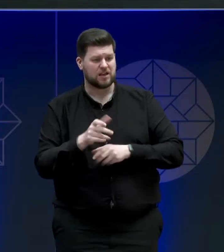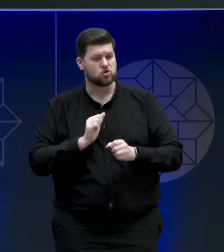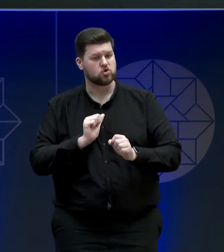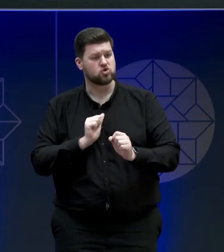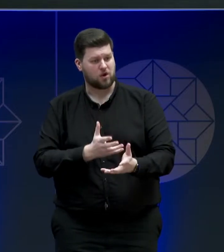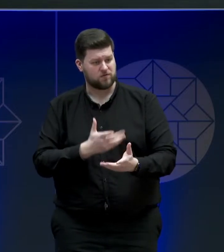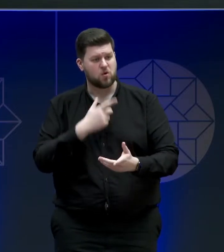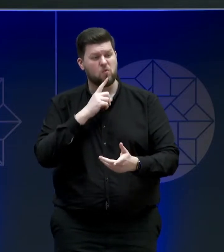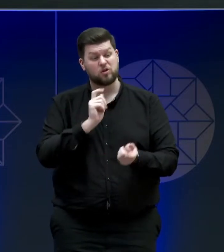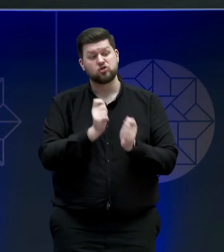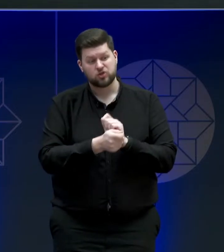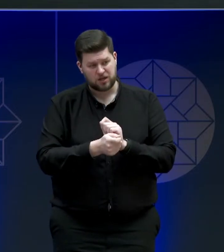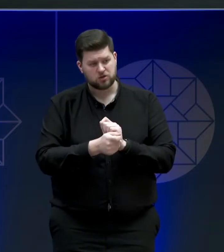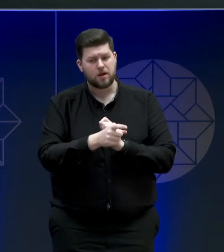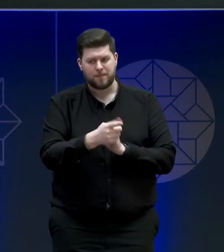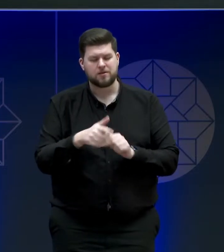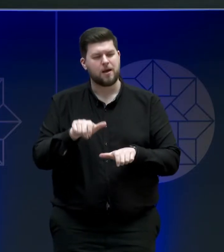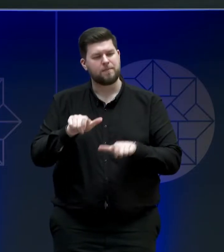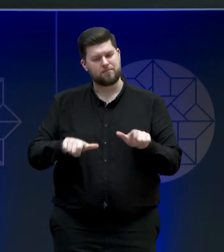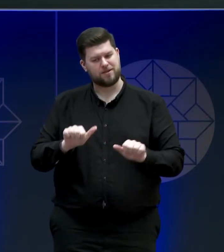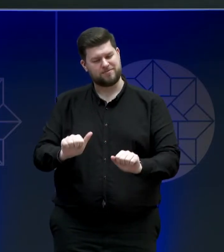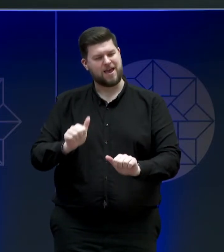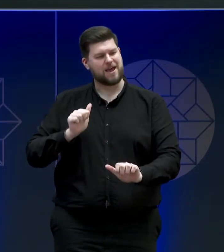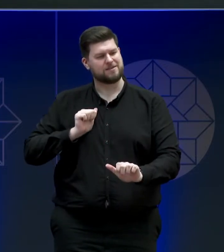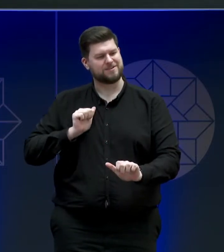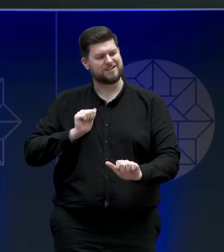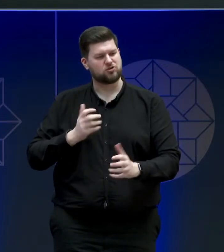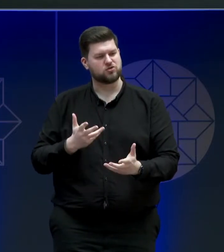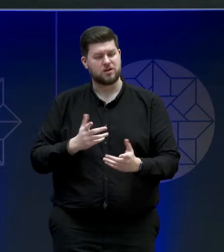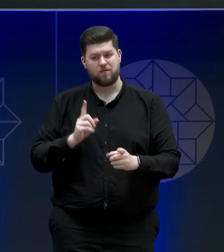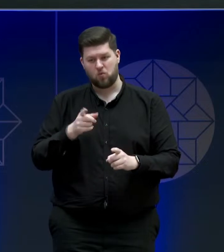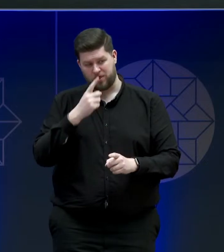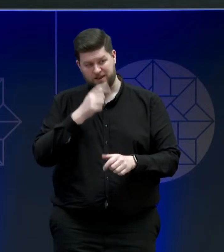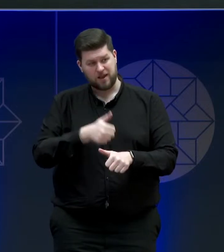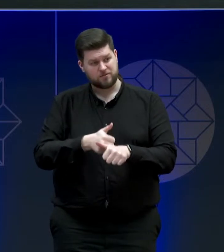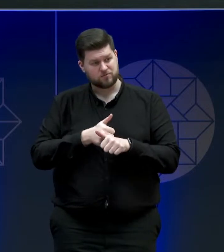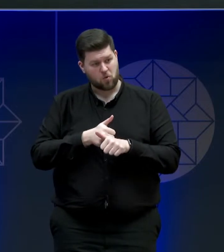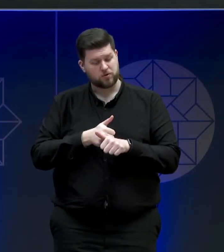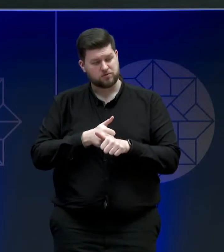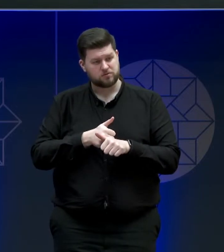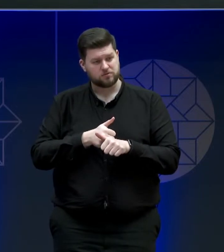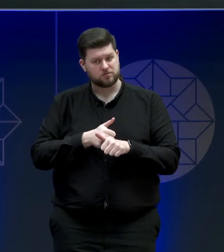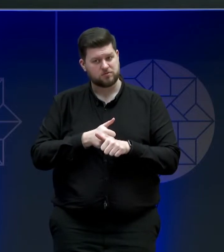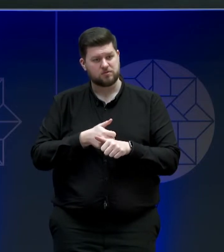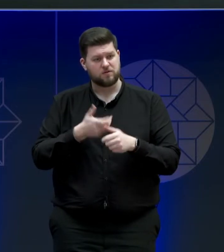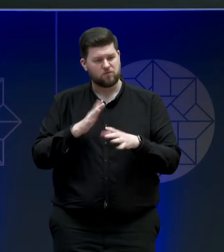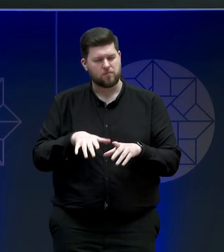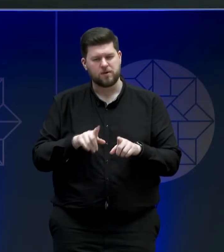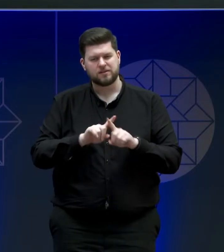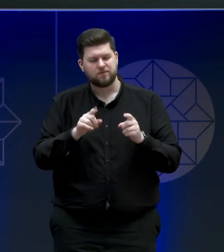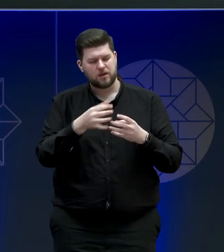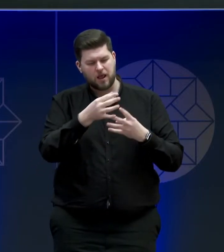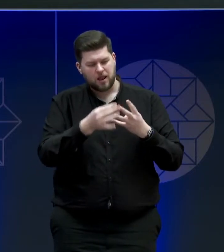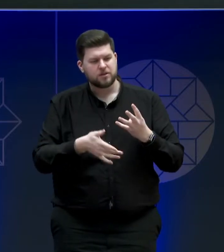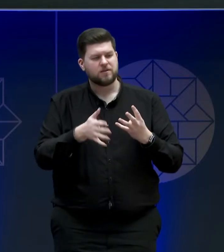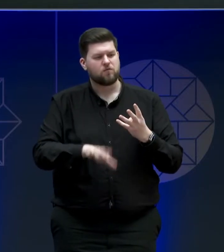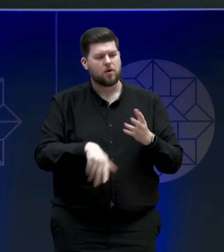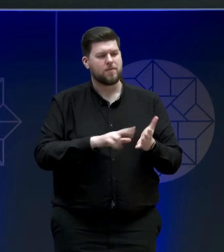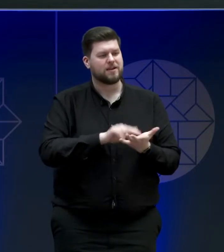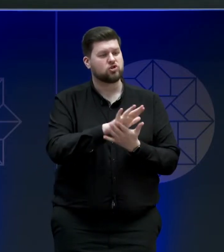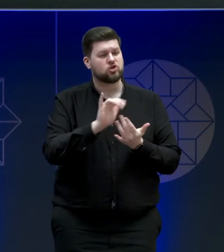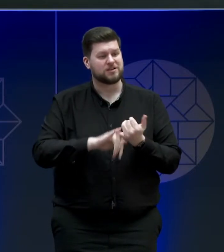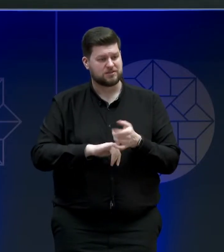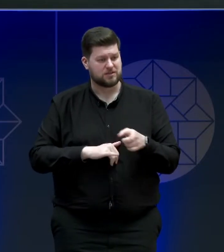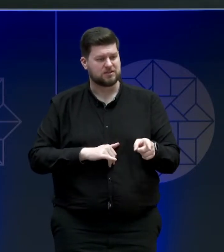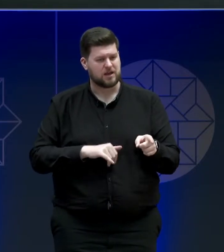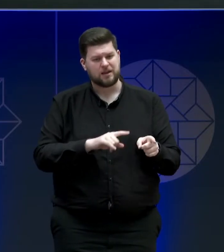change, but people's expectations of what they can be supported by through the different elements of the National Health Service. And I come back to how I